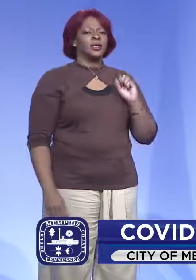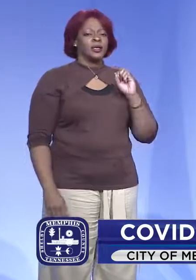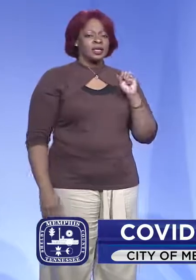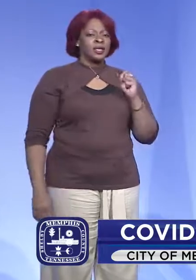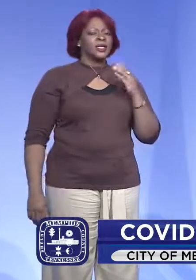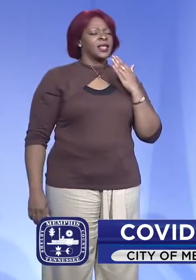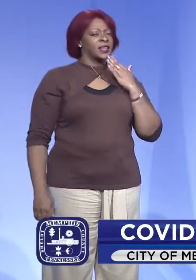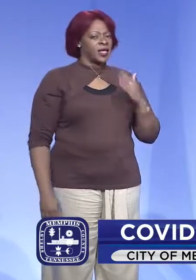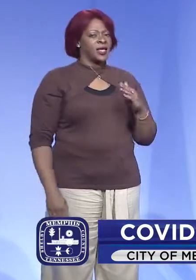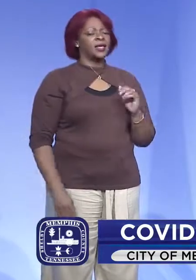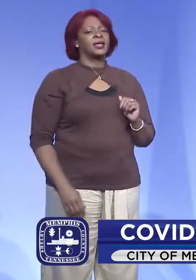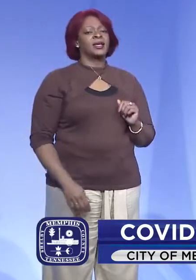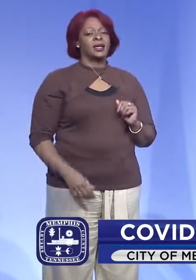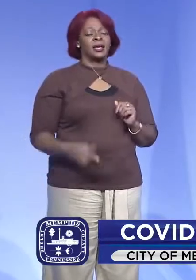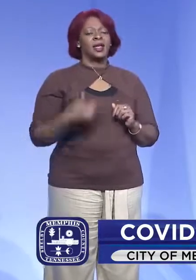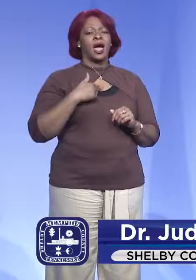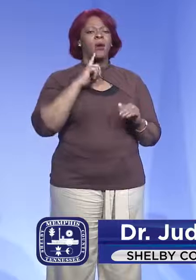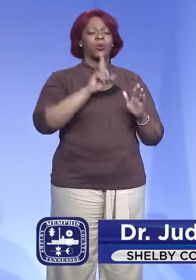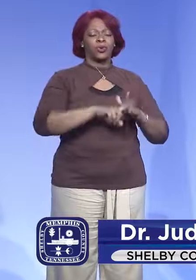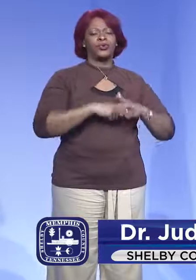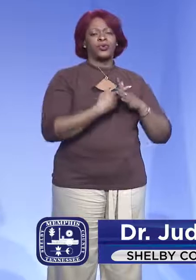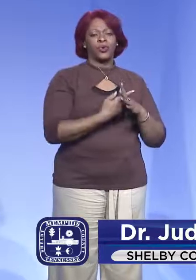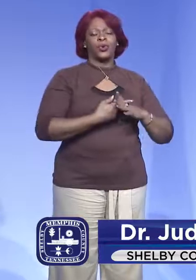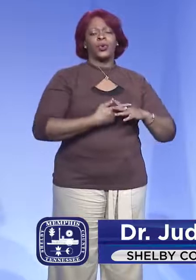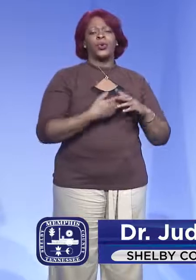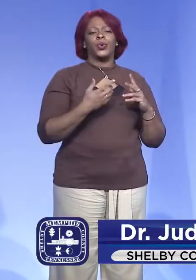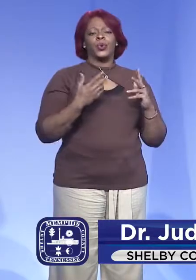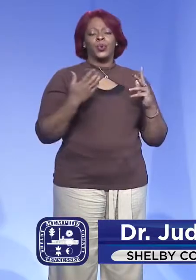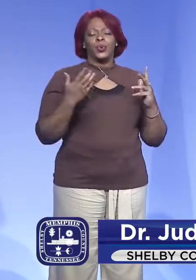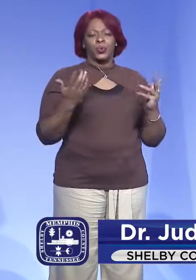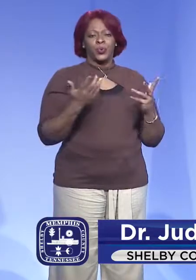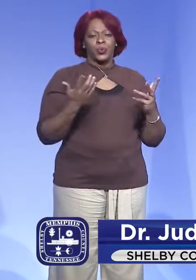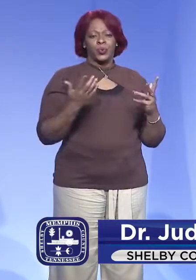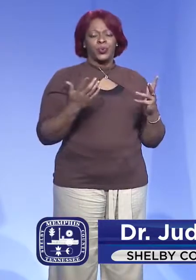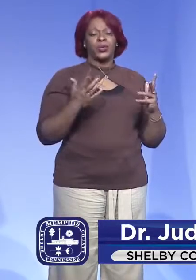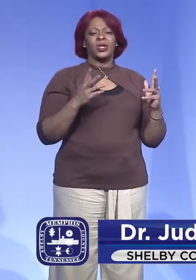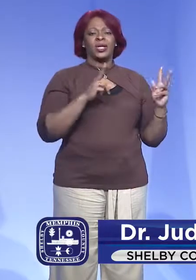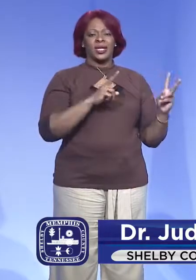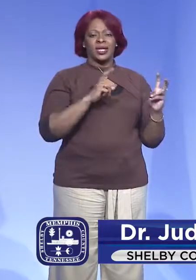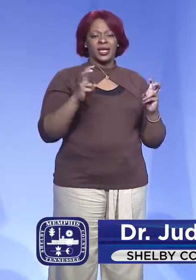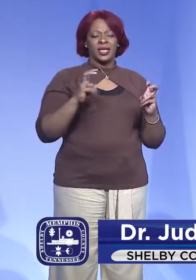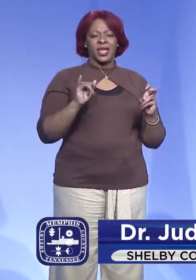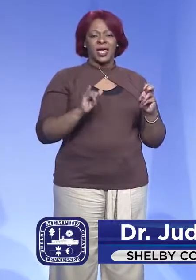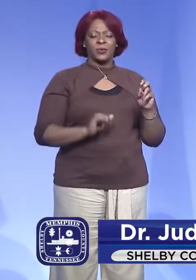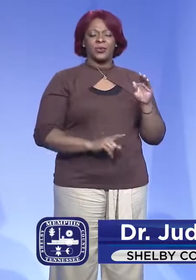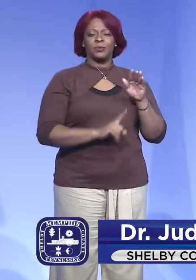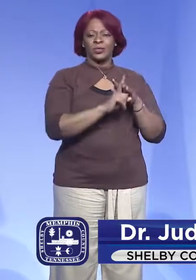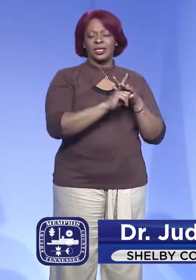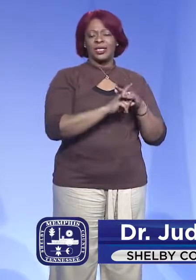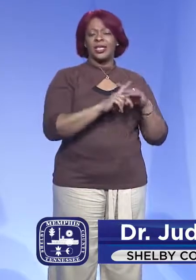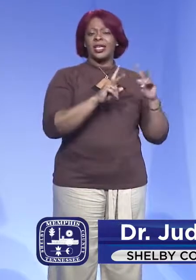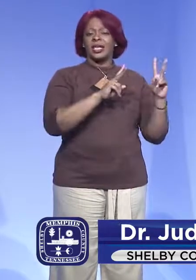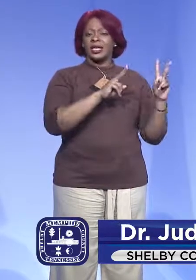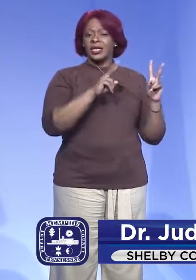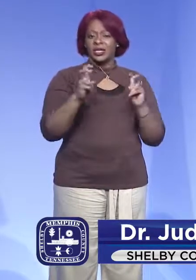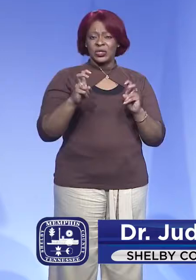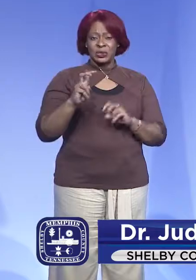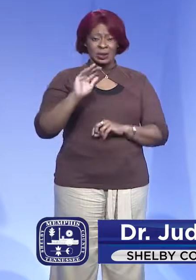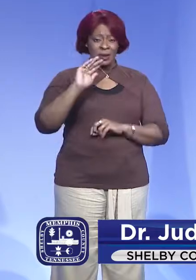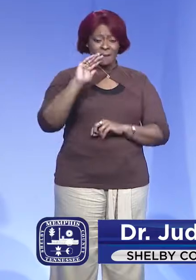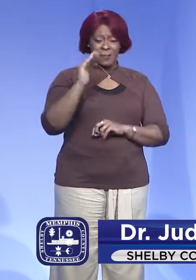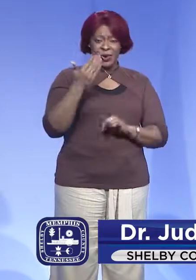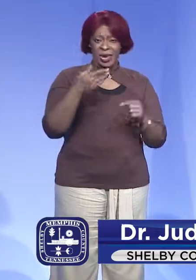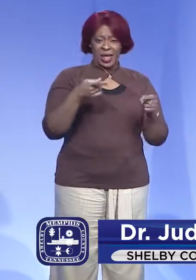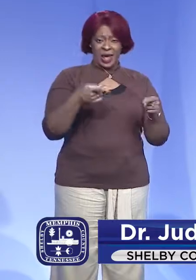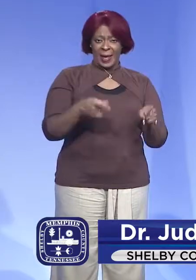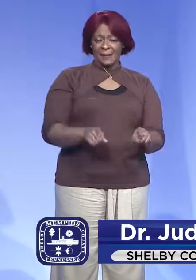you. So I'll just start with what the issue that presented. The issue that was really apparent is